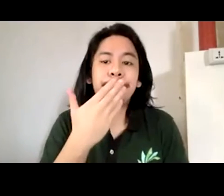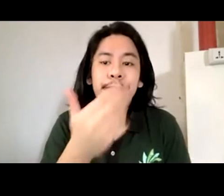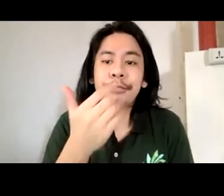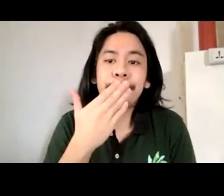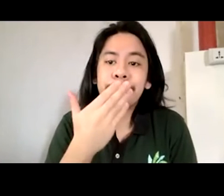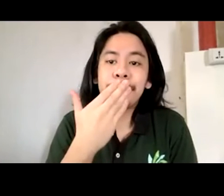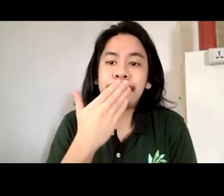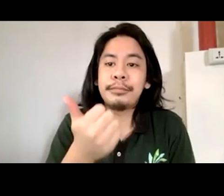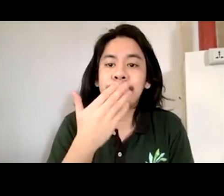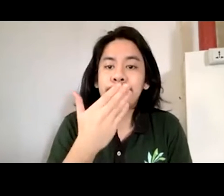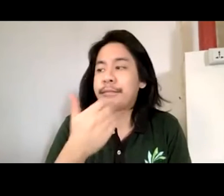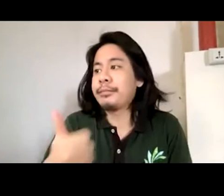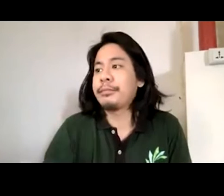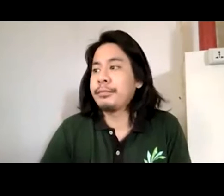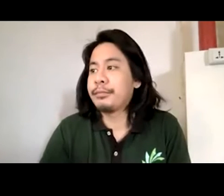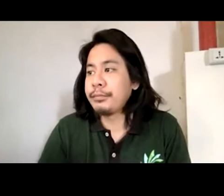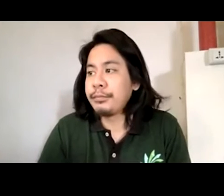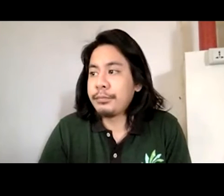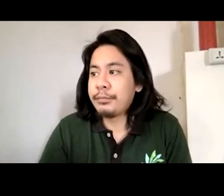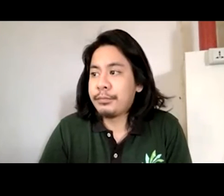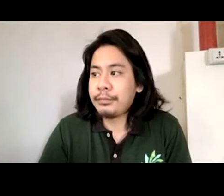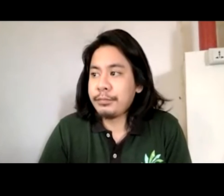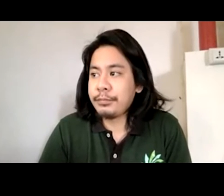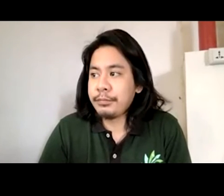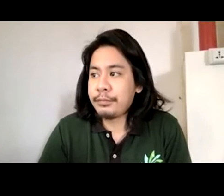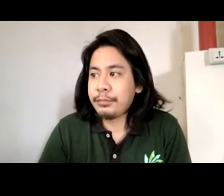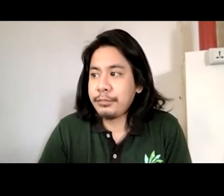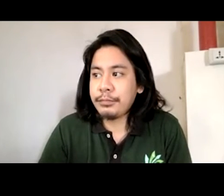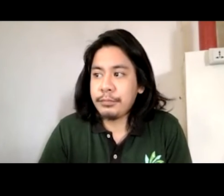Shaq is saying, I just wanted to make sure, that's all. All right, thank you guys.